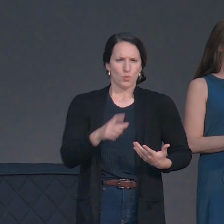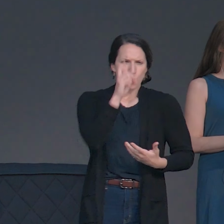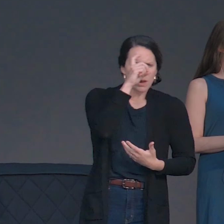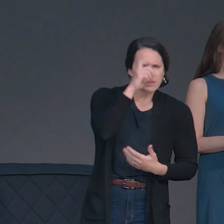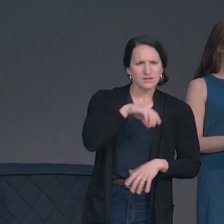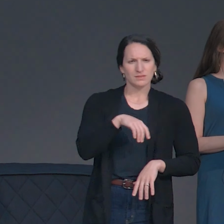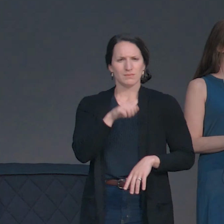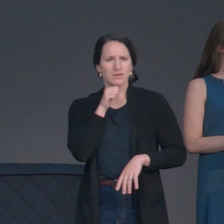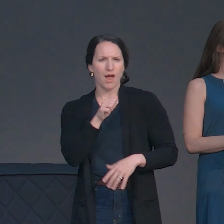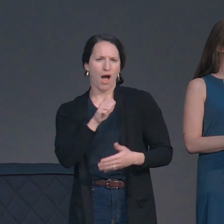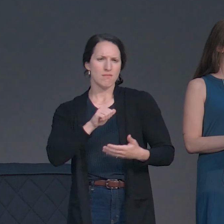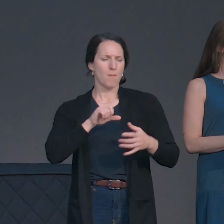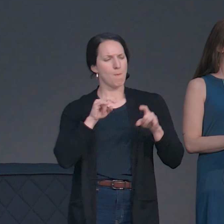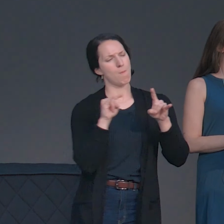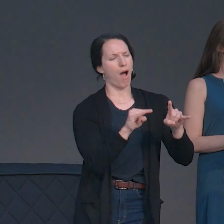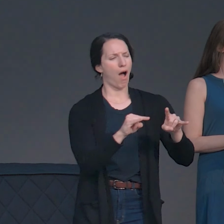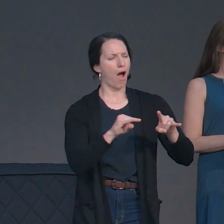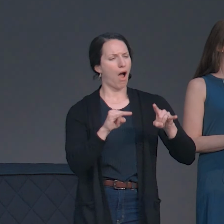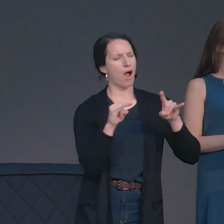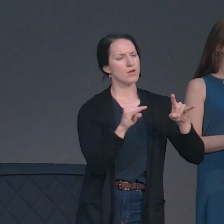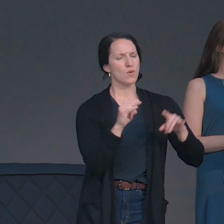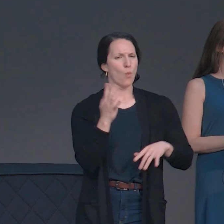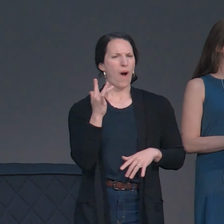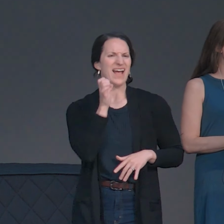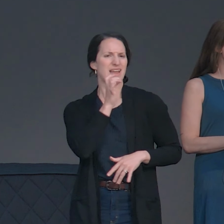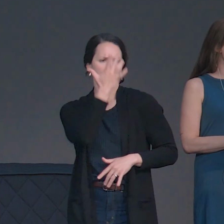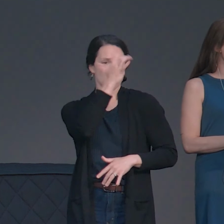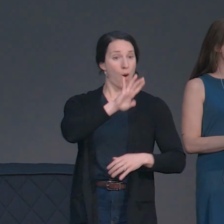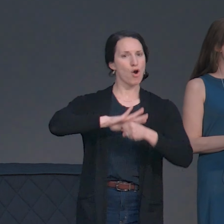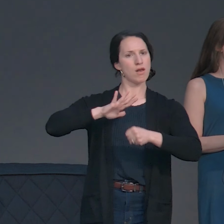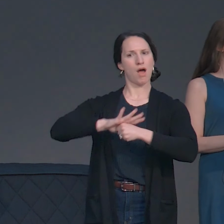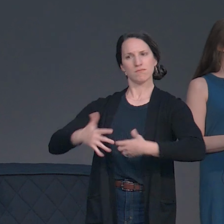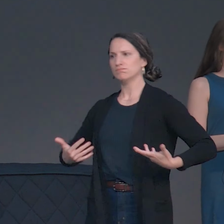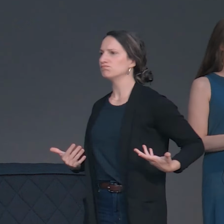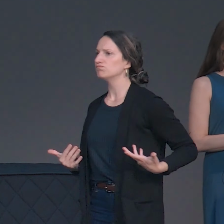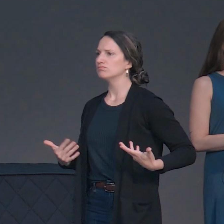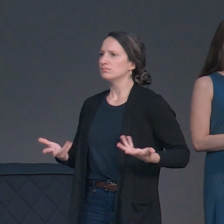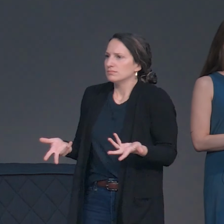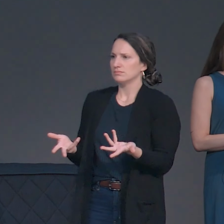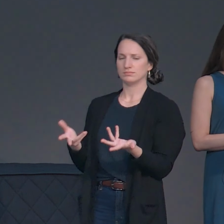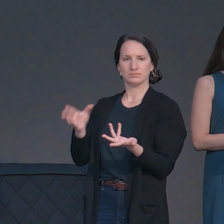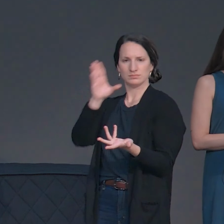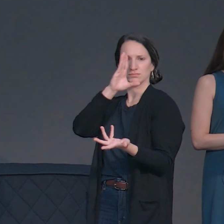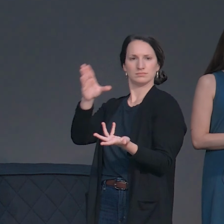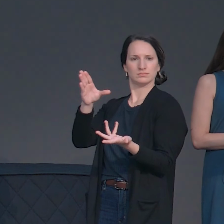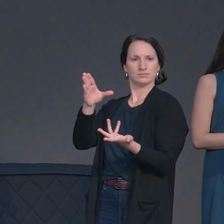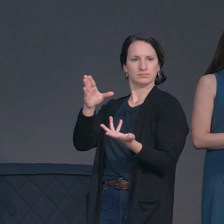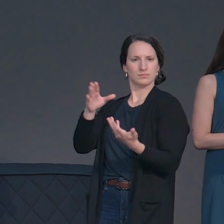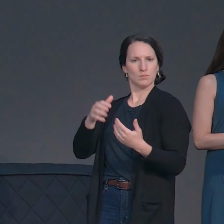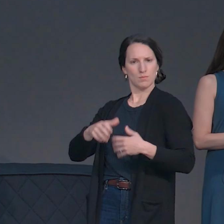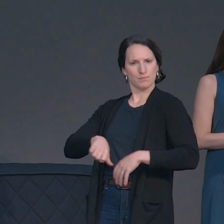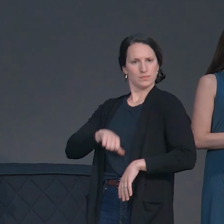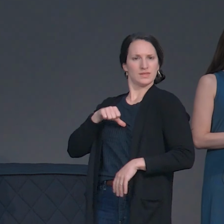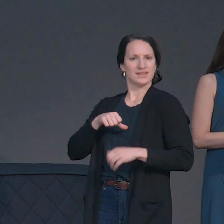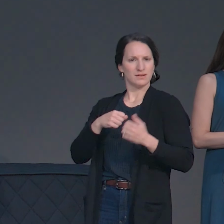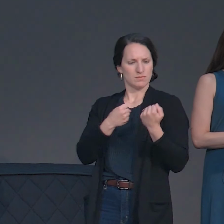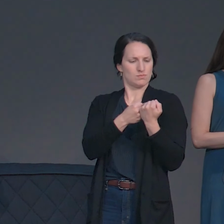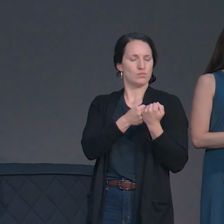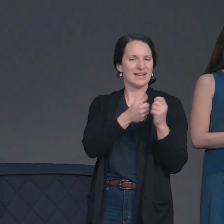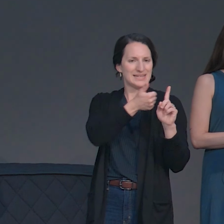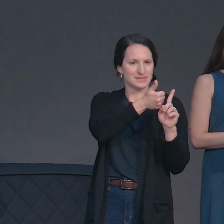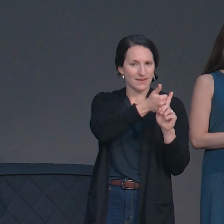and jeered because he wasn't quick-witted enough to stand up for himself. He wasn't tortured because he